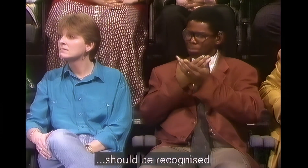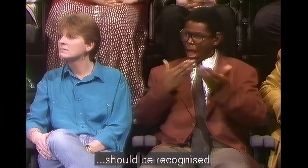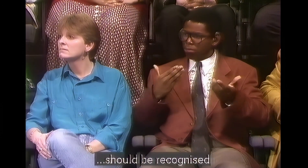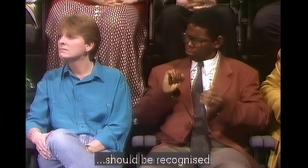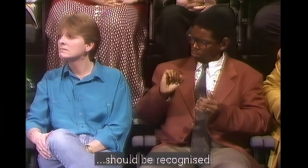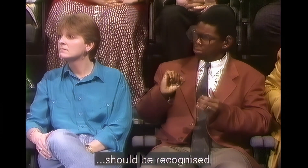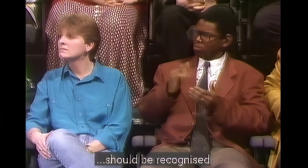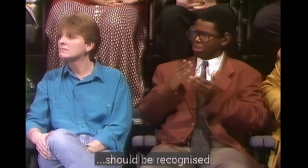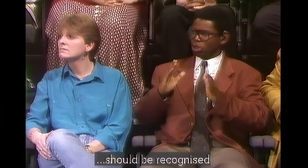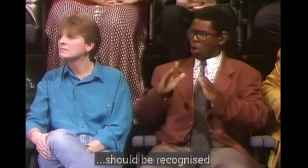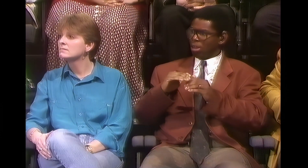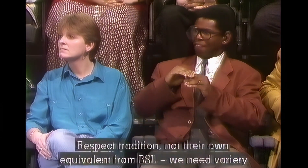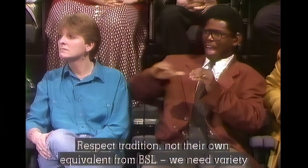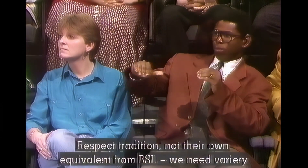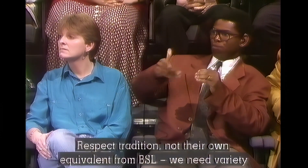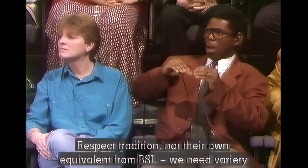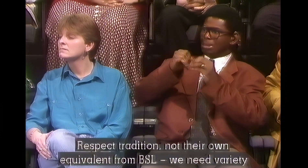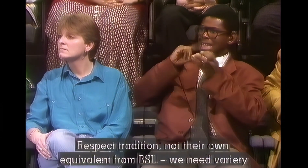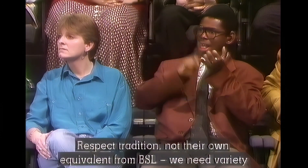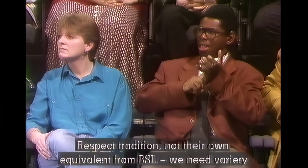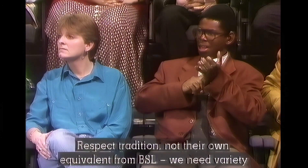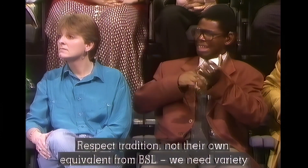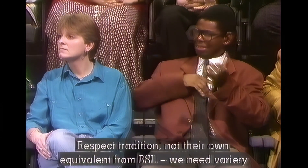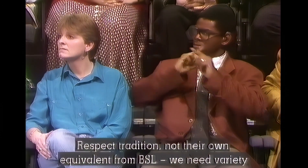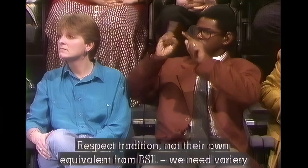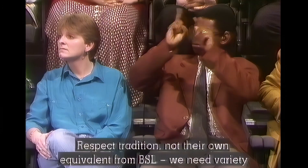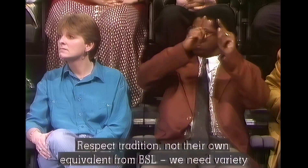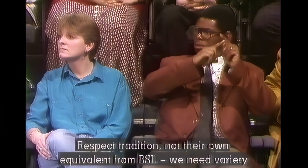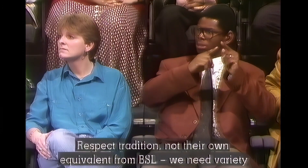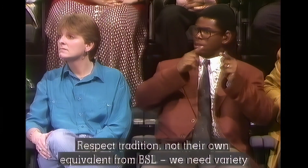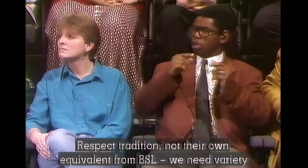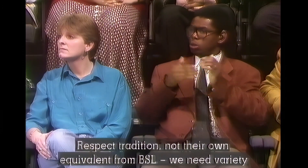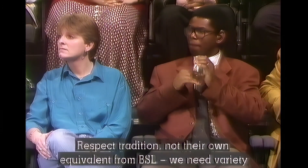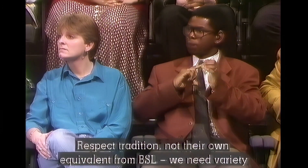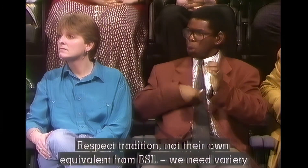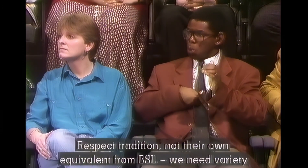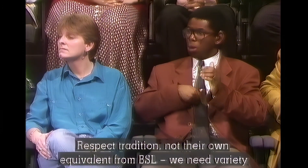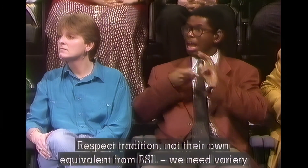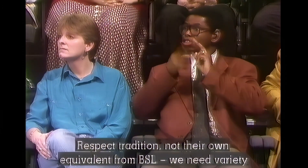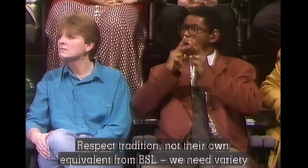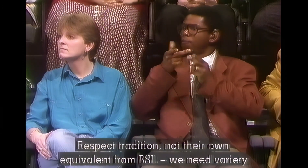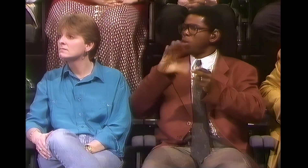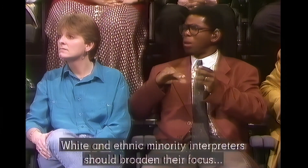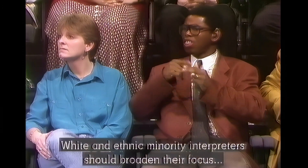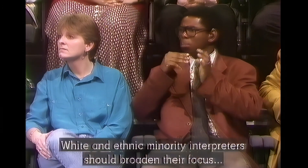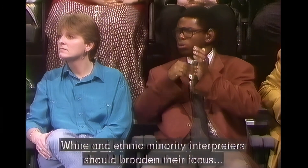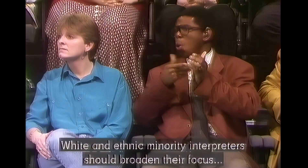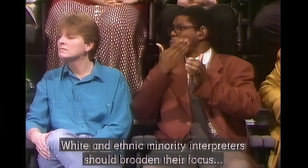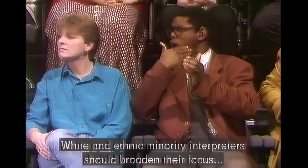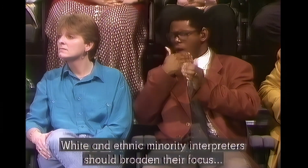should be recognised. Respect the tradition, not their own equivalent from BSL. We need variety. It's important for white and